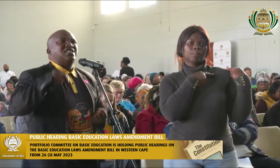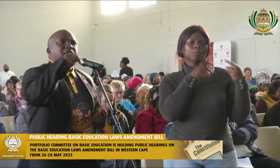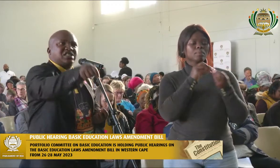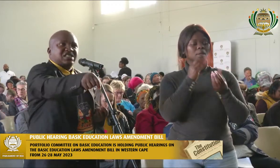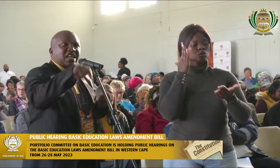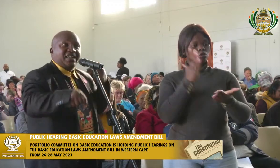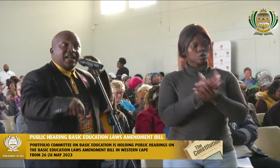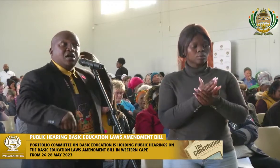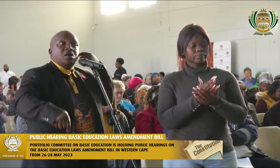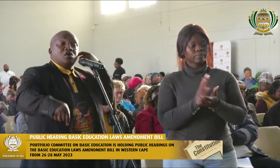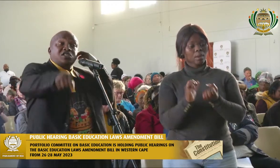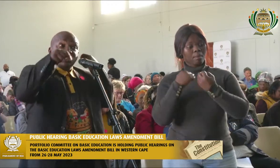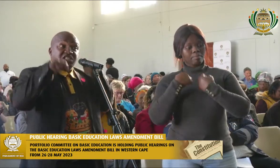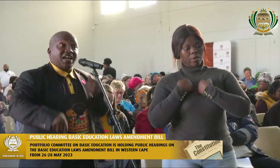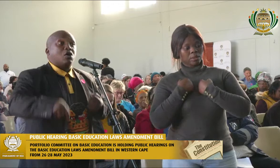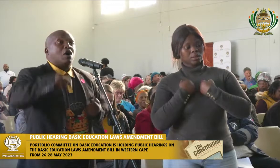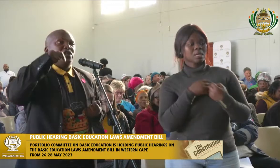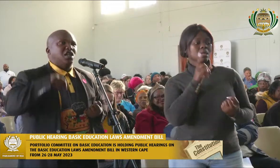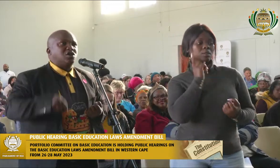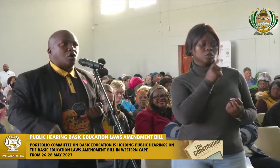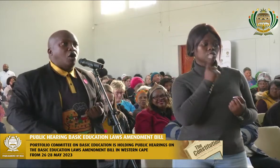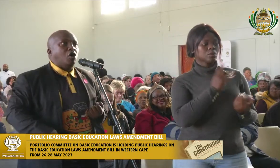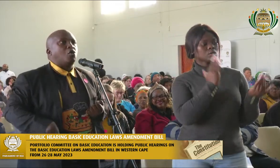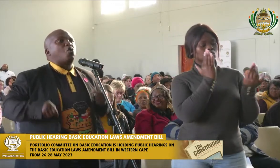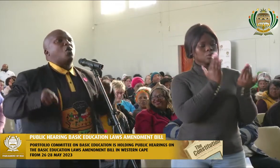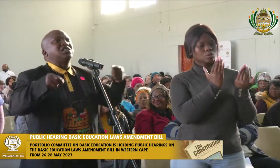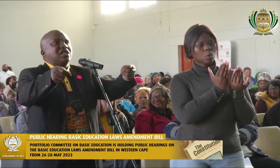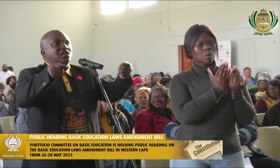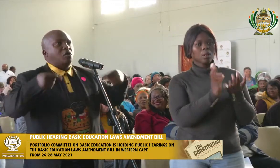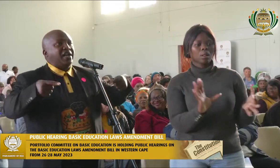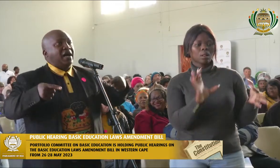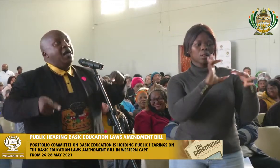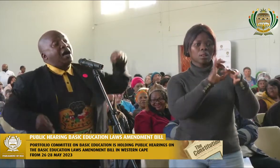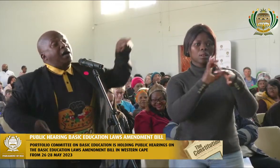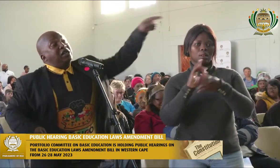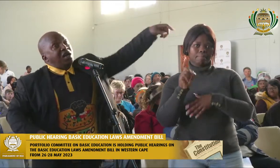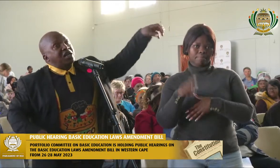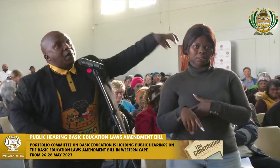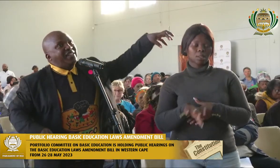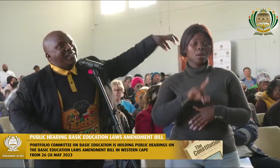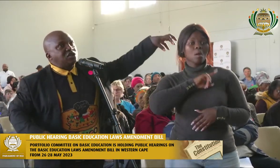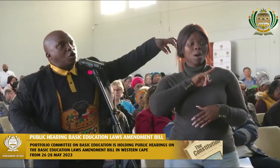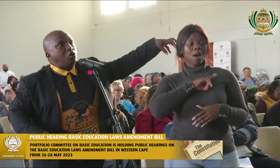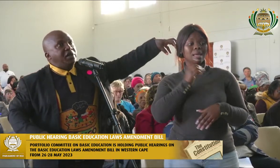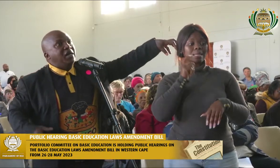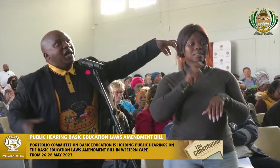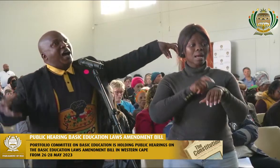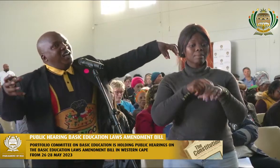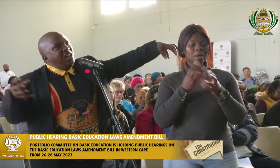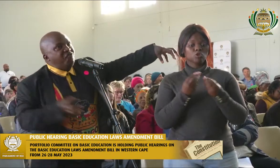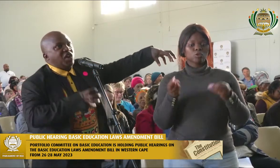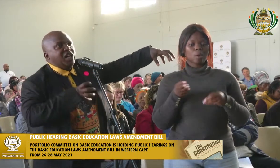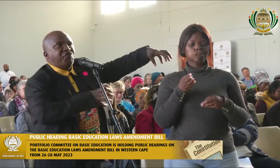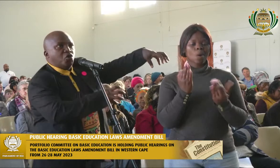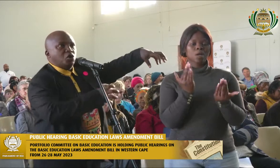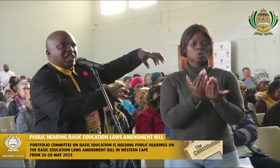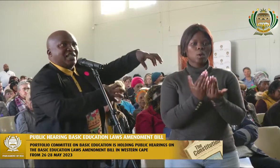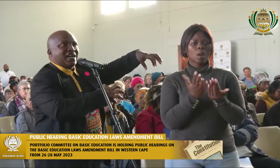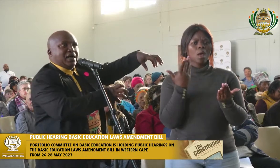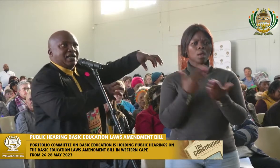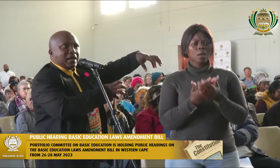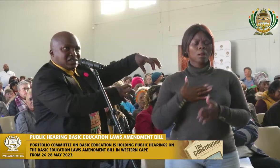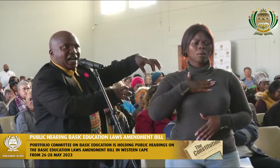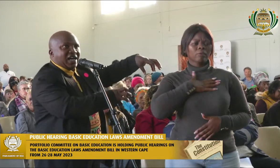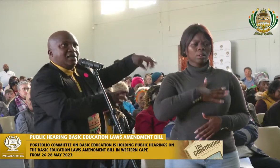sure ziyasebenzisana nootishara kwakunye nezikolo kukwazeke into yobana abantwana xa behlele esikolweni alive